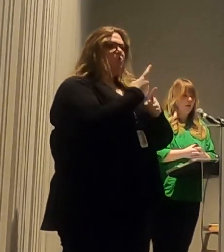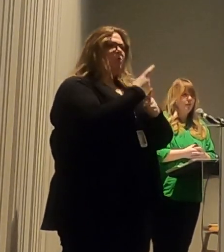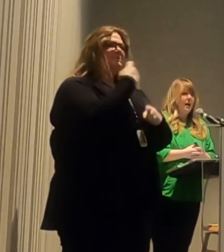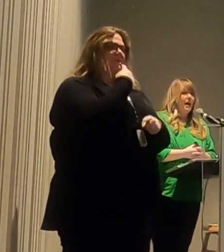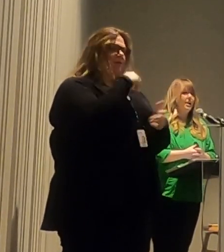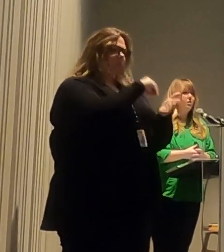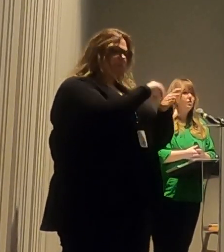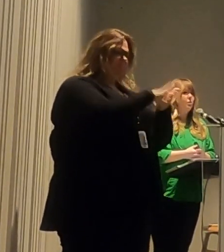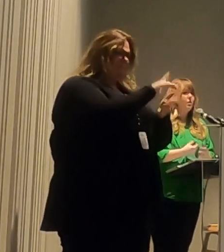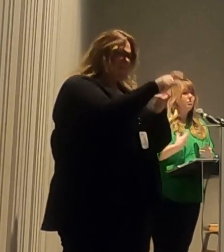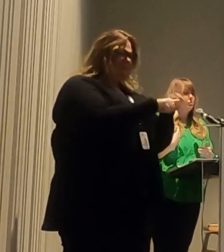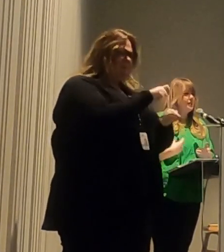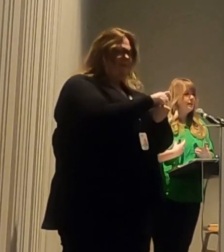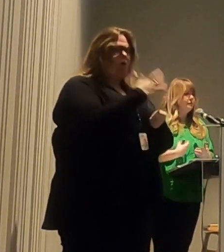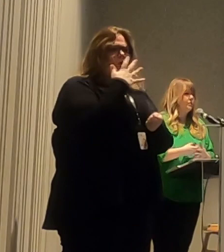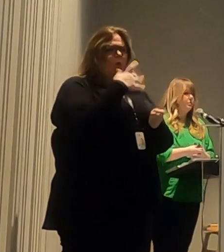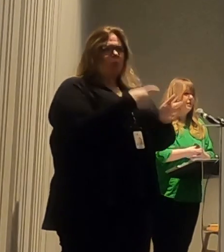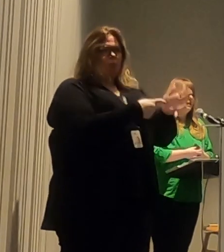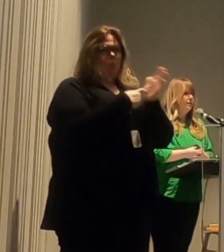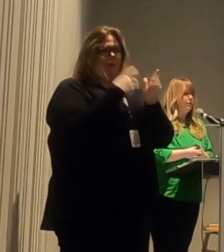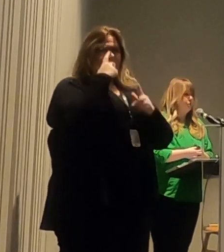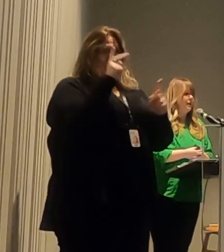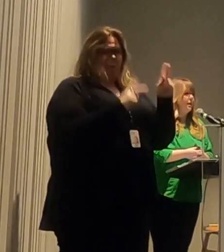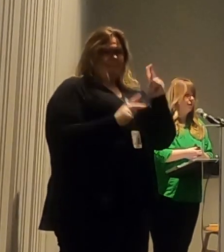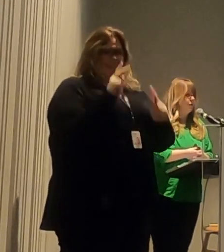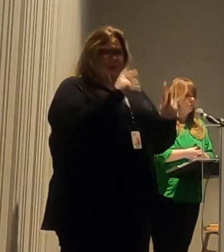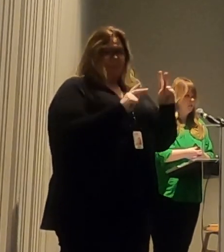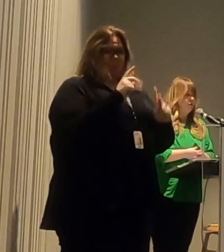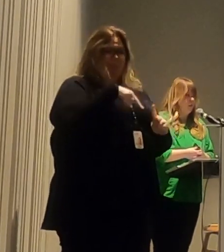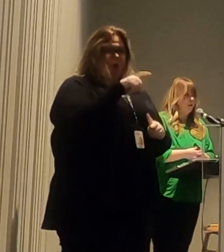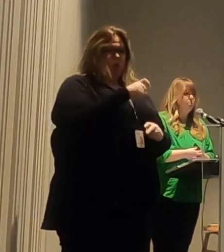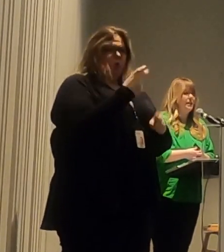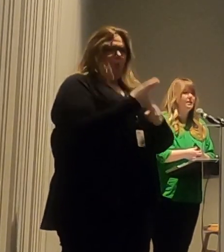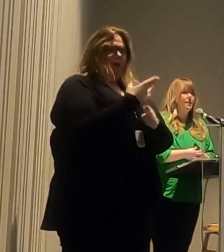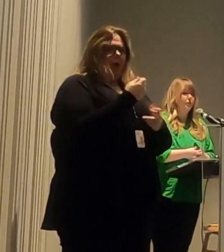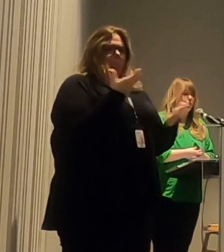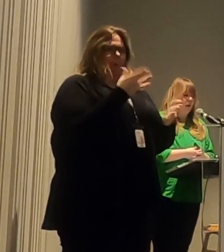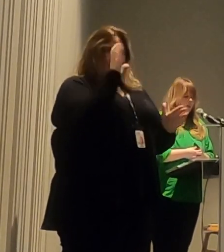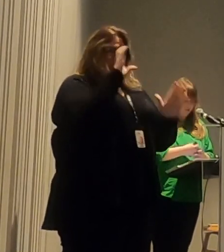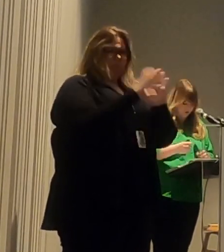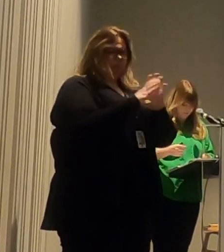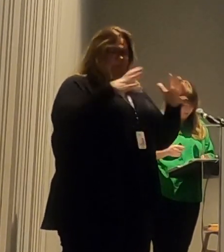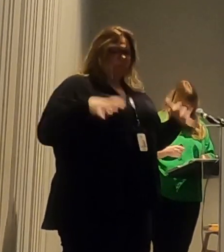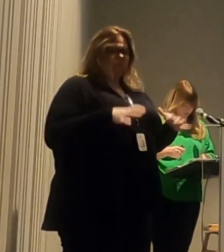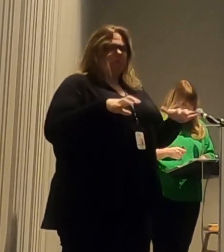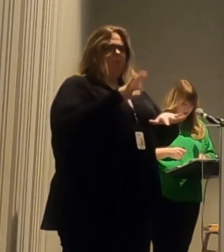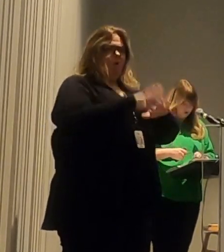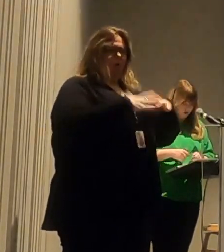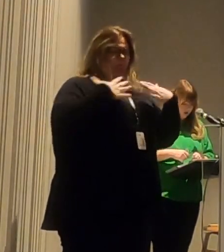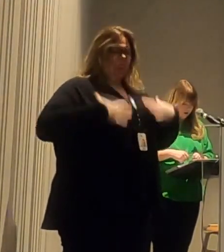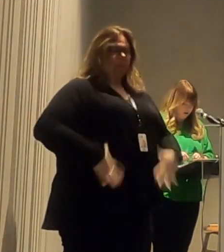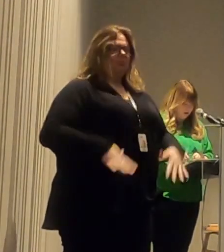to wear, and also what motifs could be included on the robes as well, based on your rank.